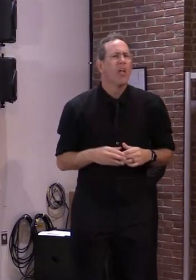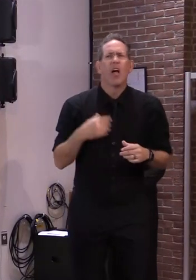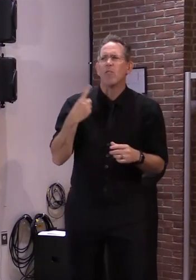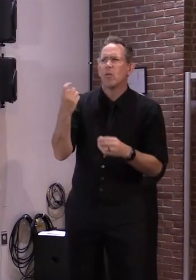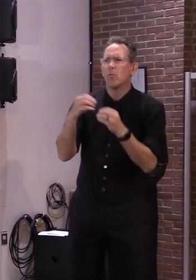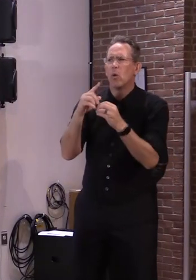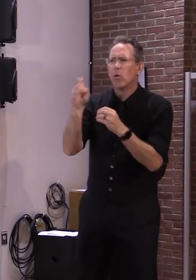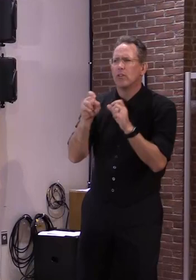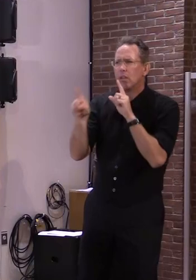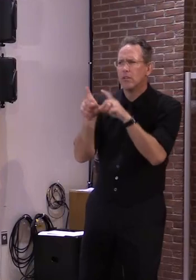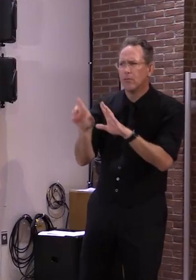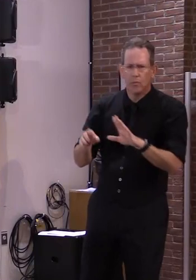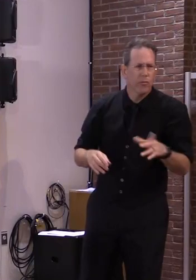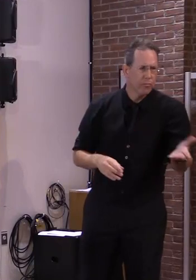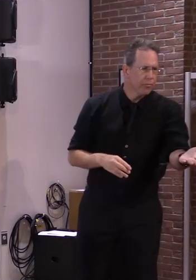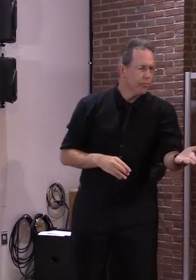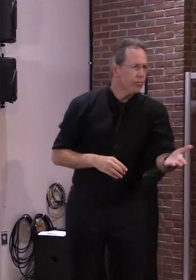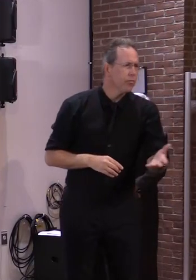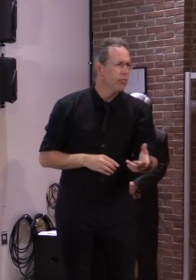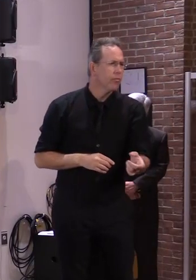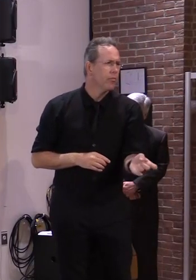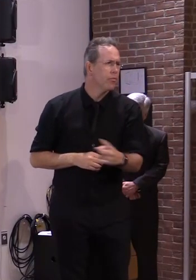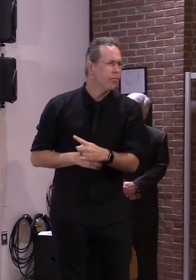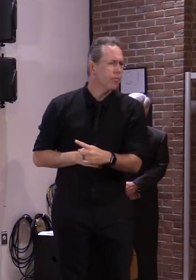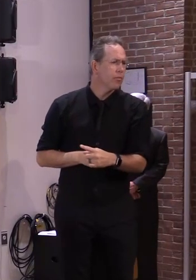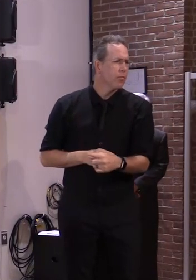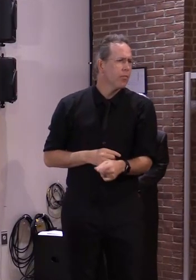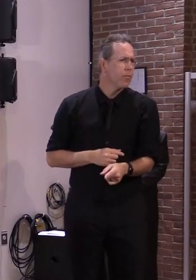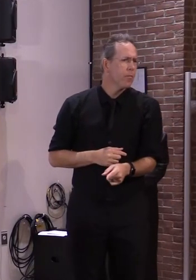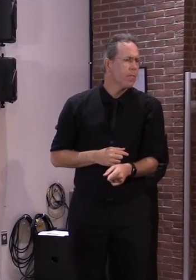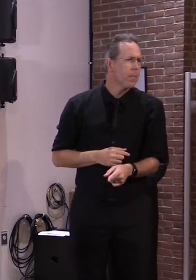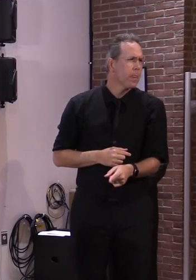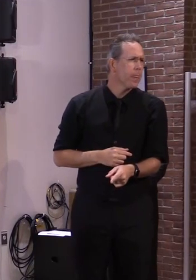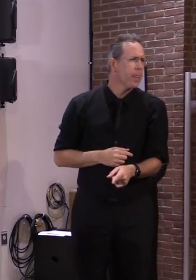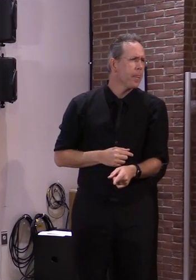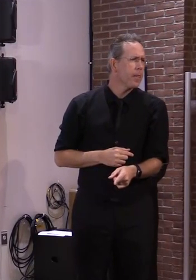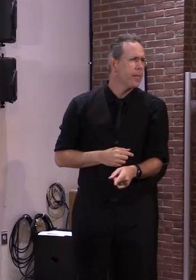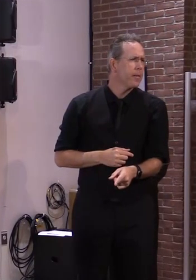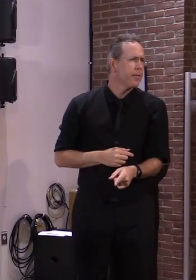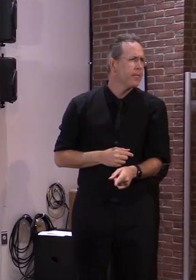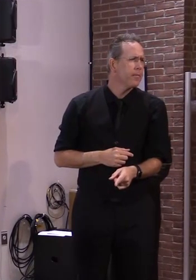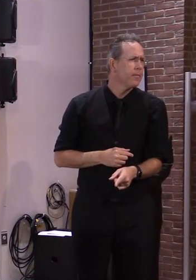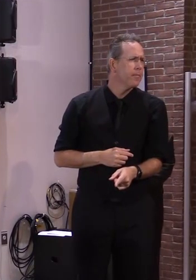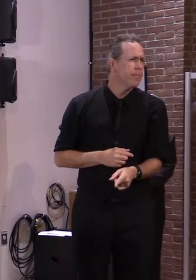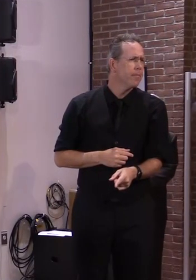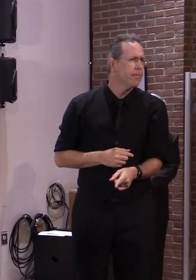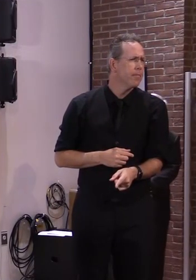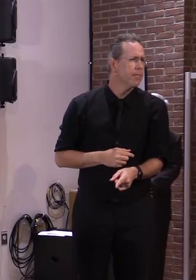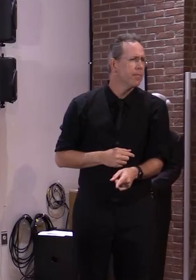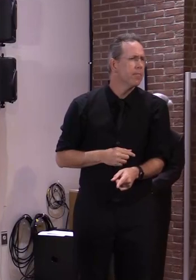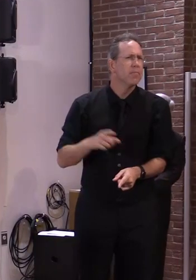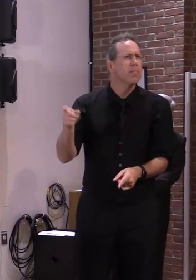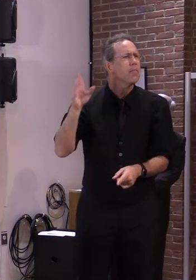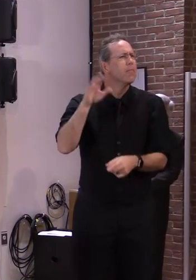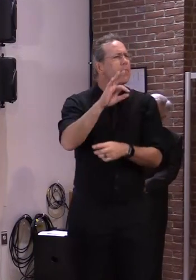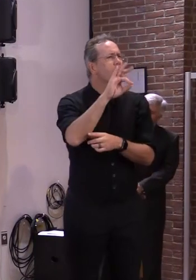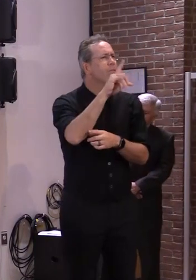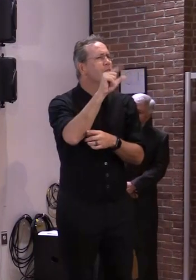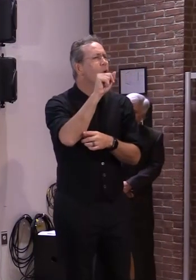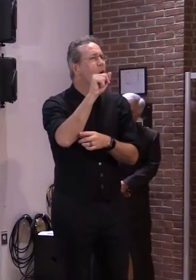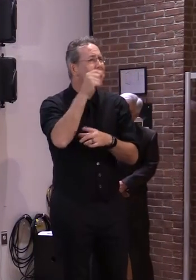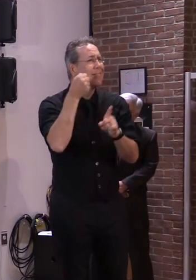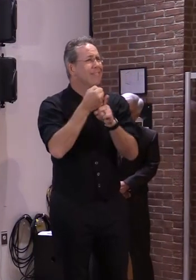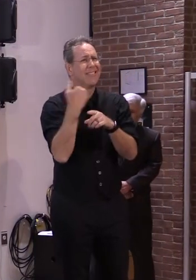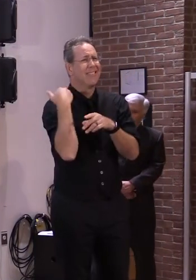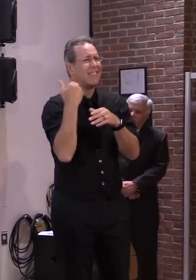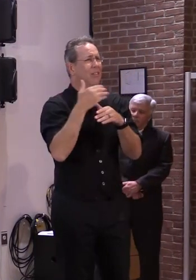The reminder that the destruction of the building that collapsed in Miami, and now observing that Secretary Buttigieg is